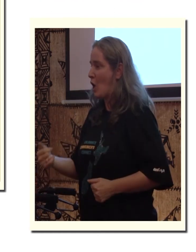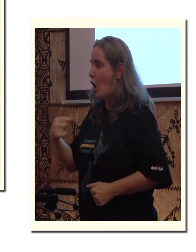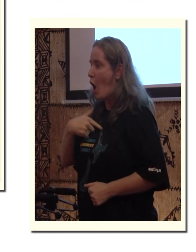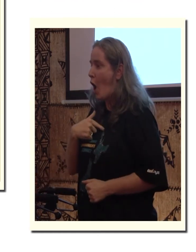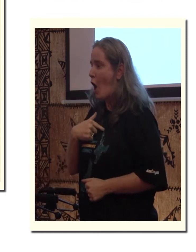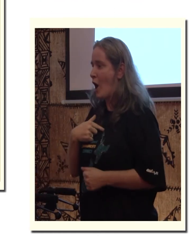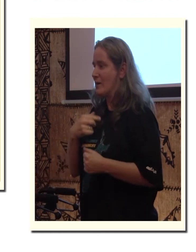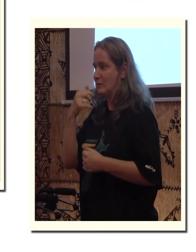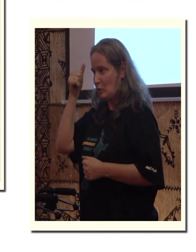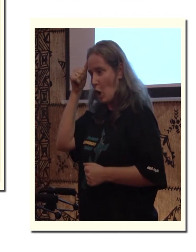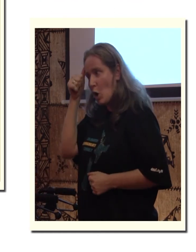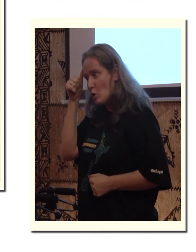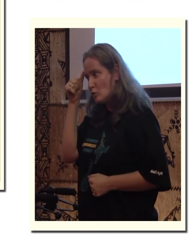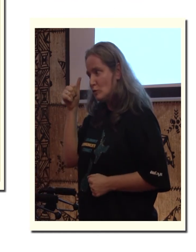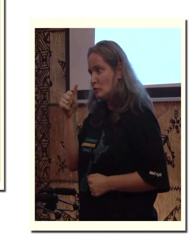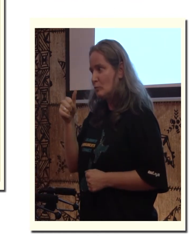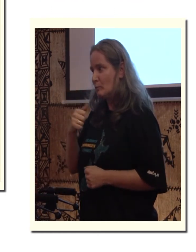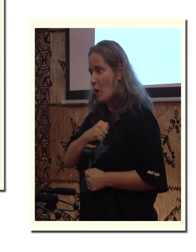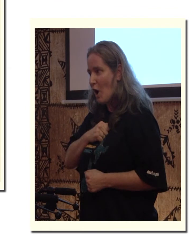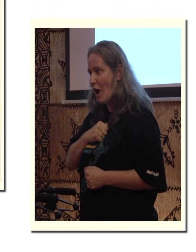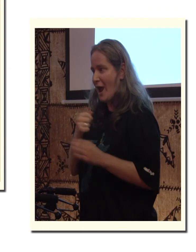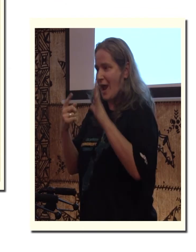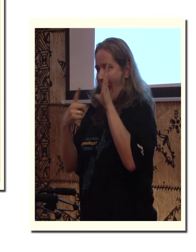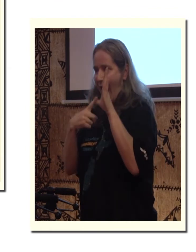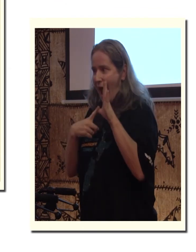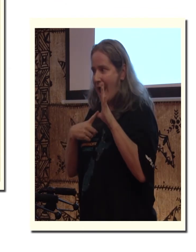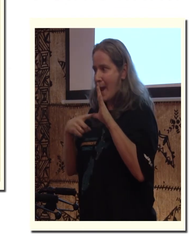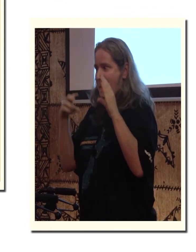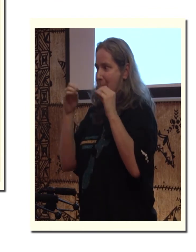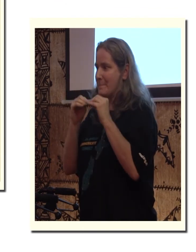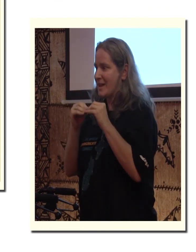Now I know my